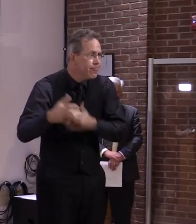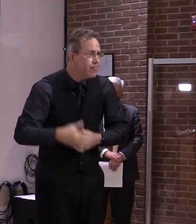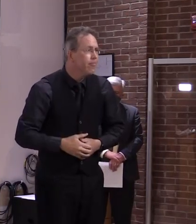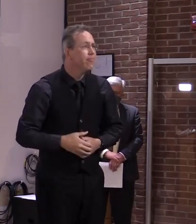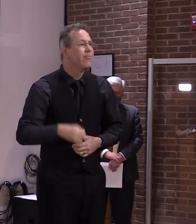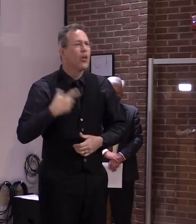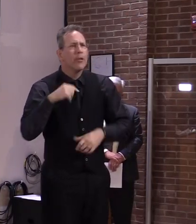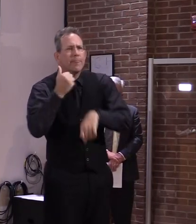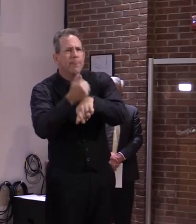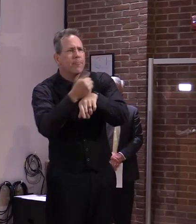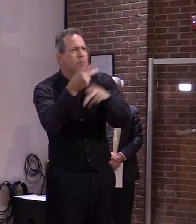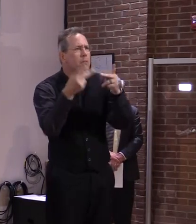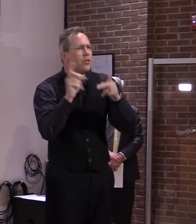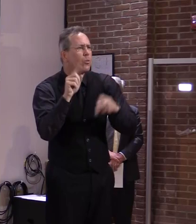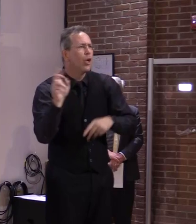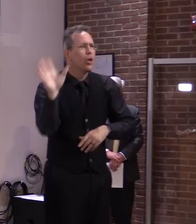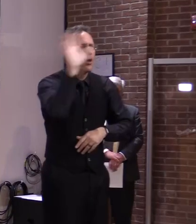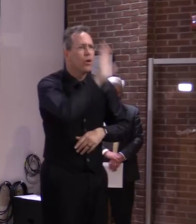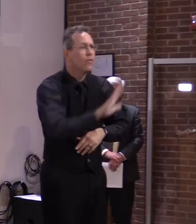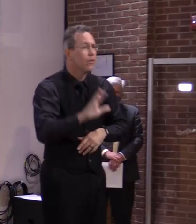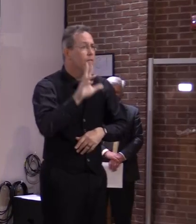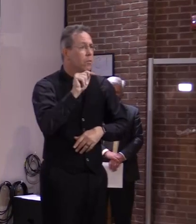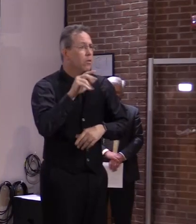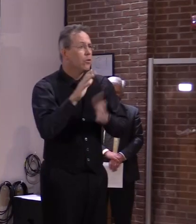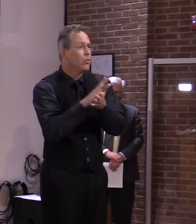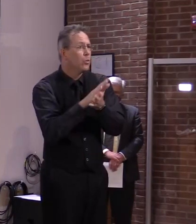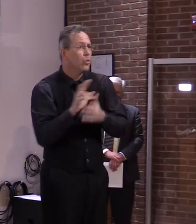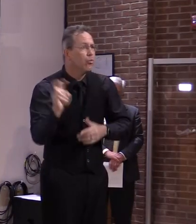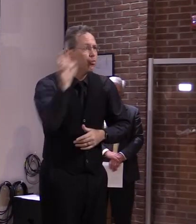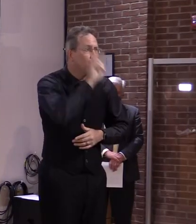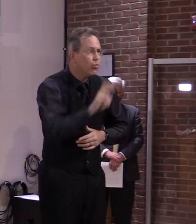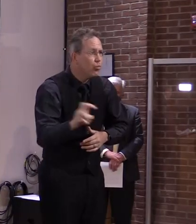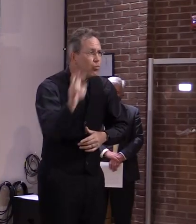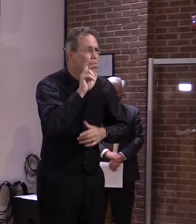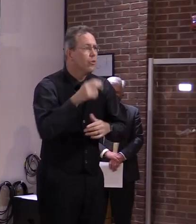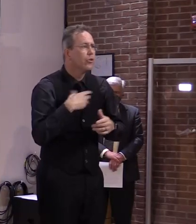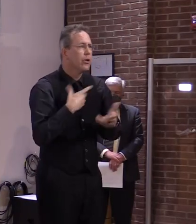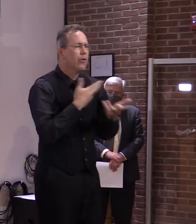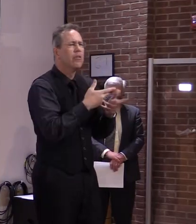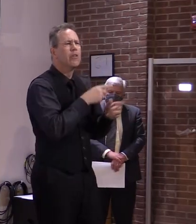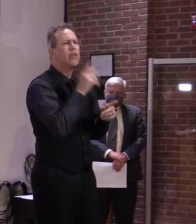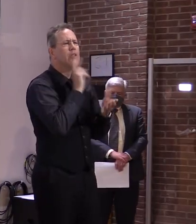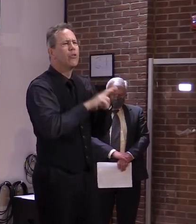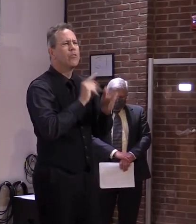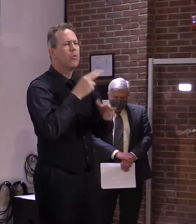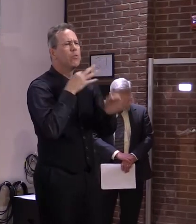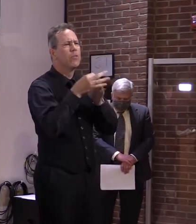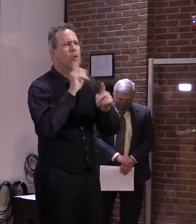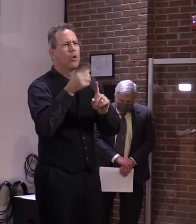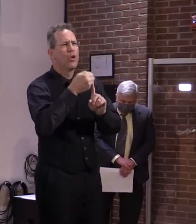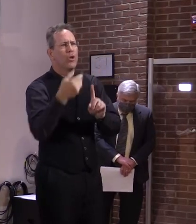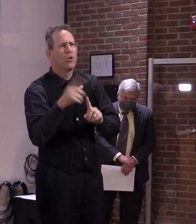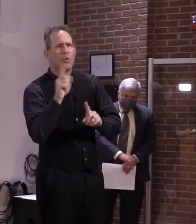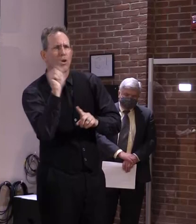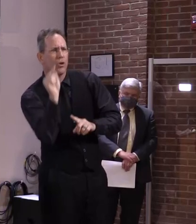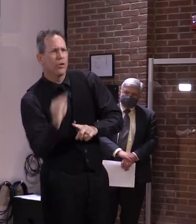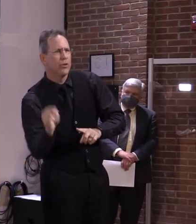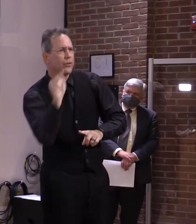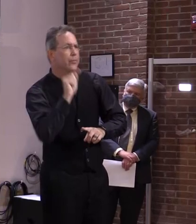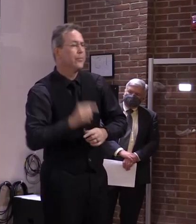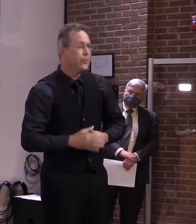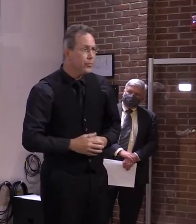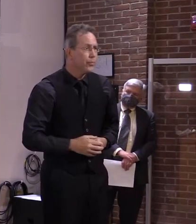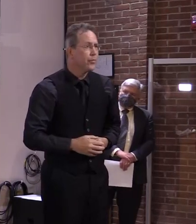state. Secretary Smith will have more information on this program in his comments. As part of this work, we